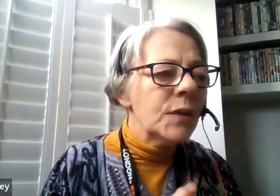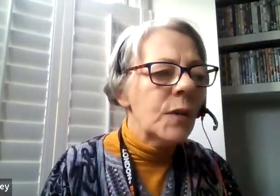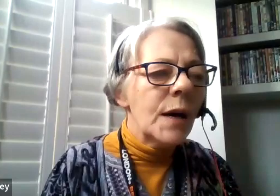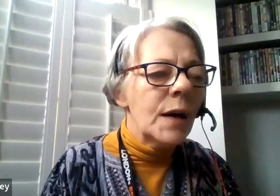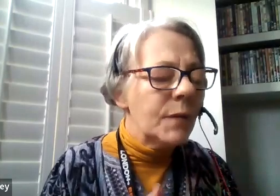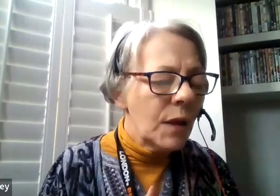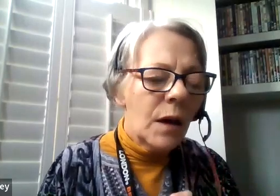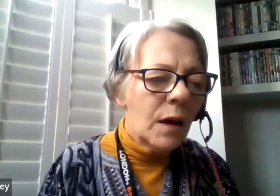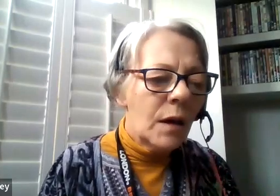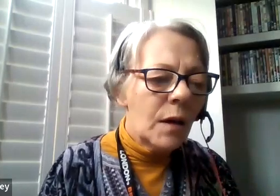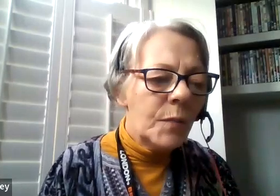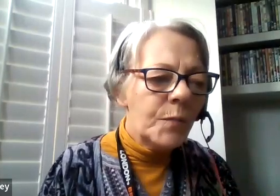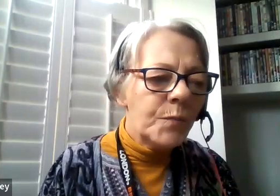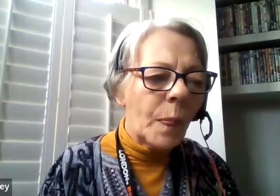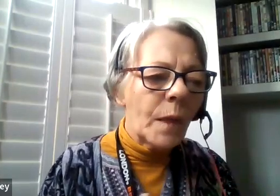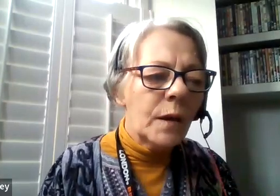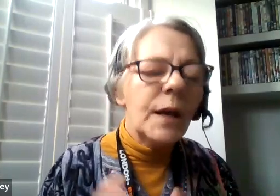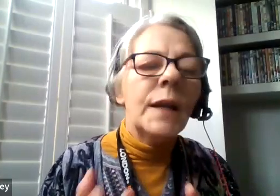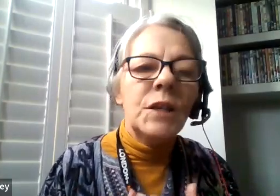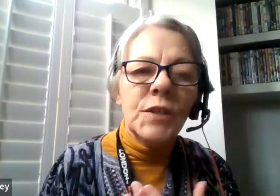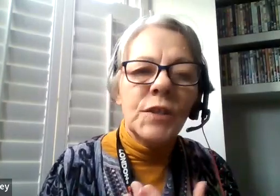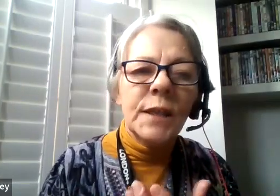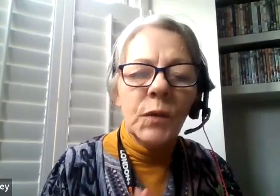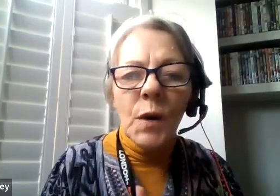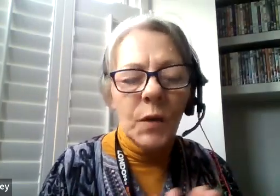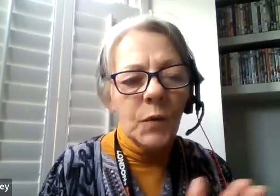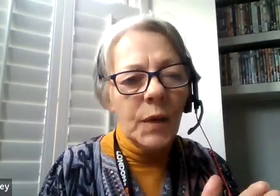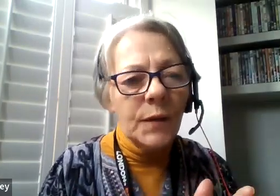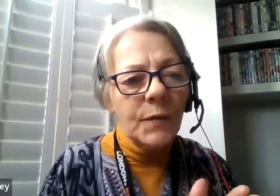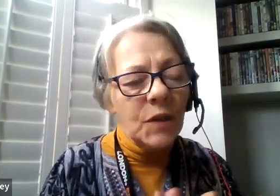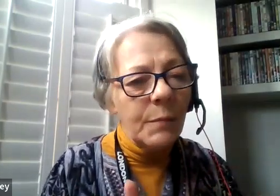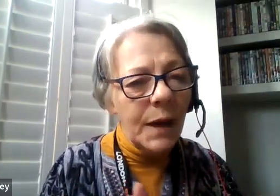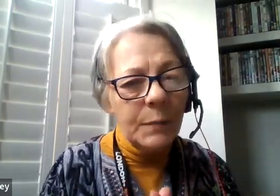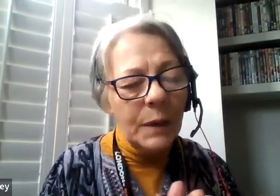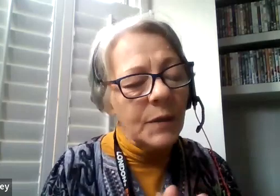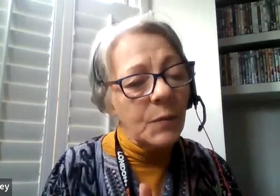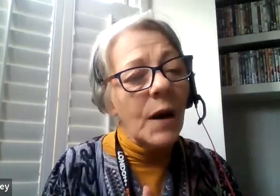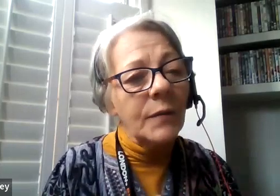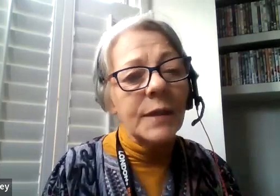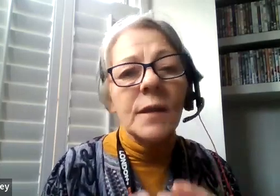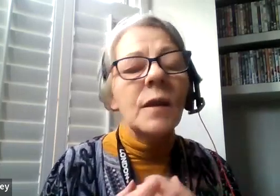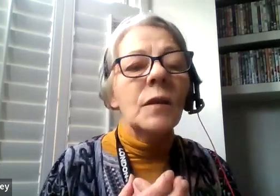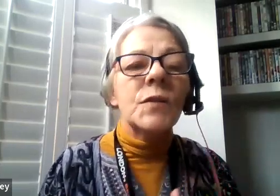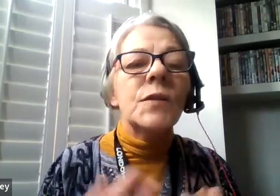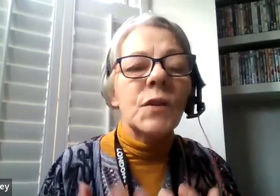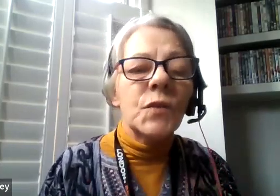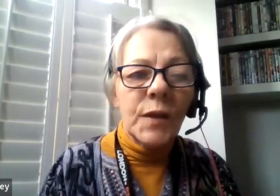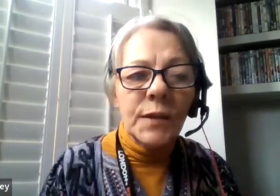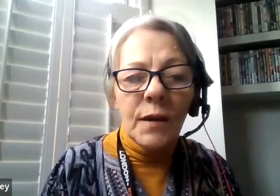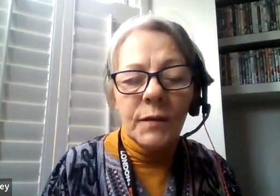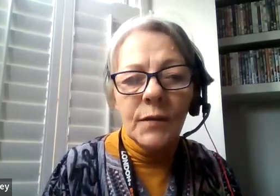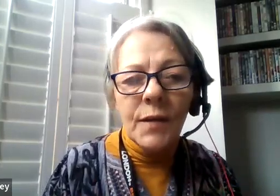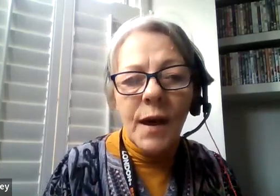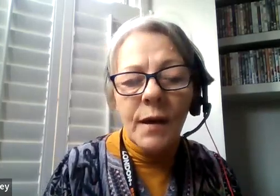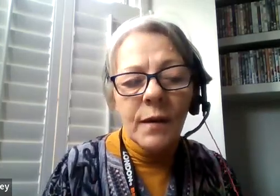We do have an agency who work with visually impaired people as well, and there's lots of social